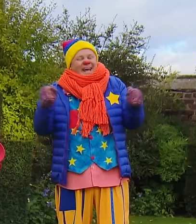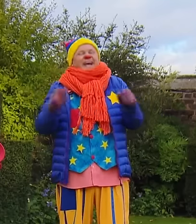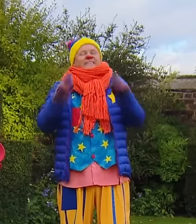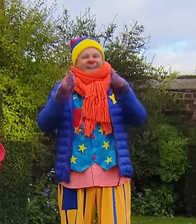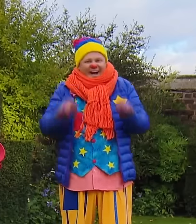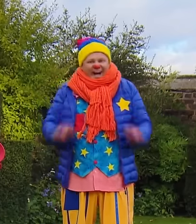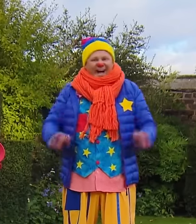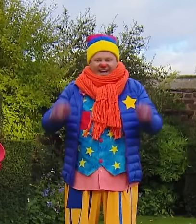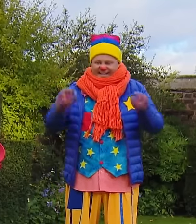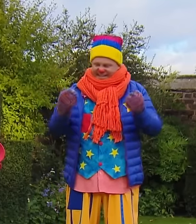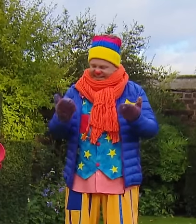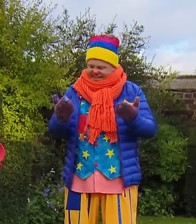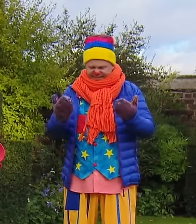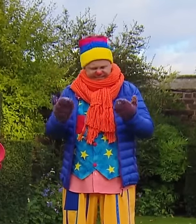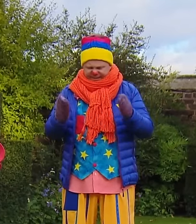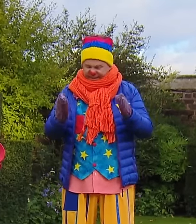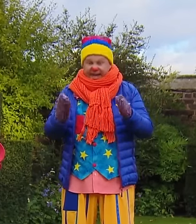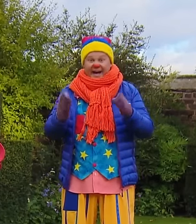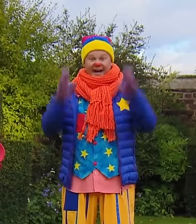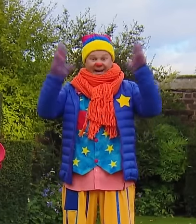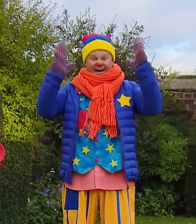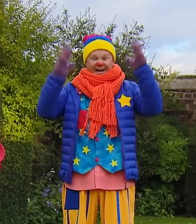stretching, right?